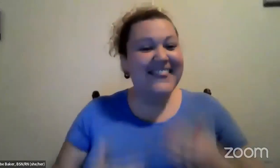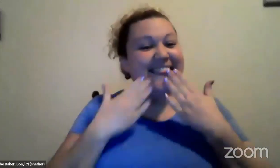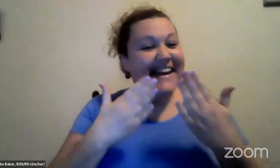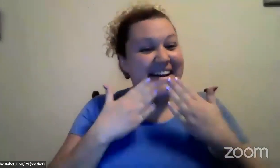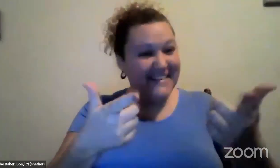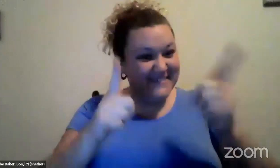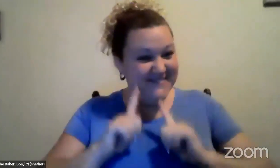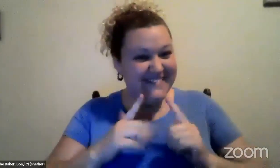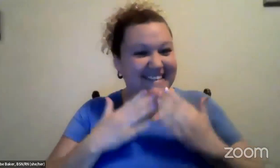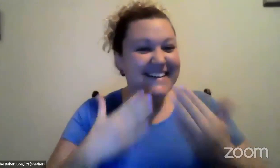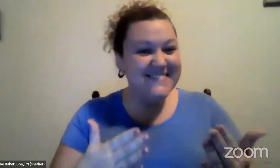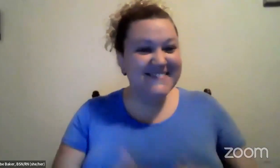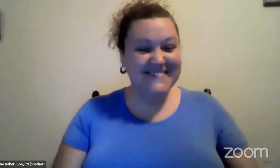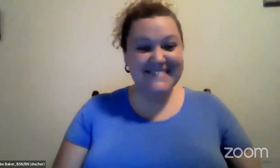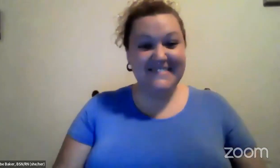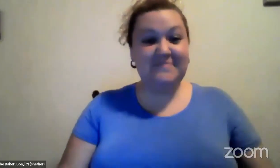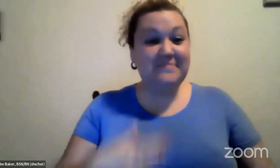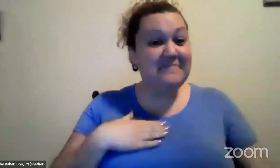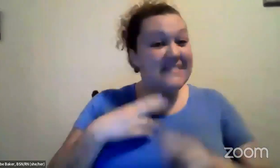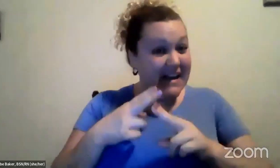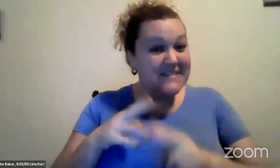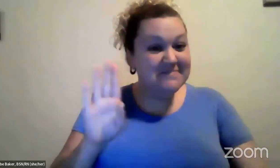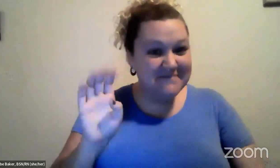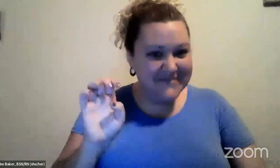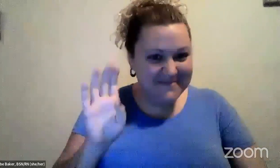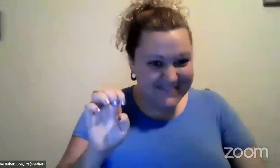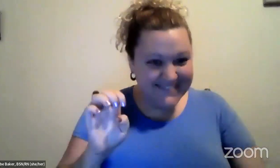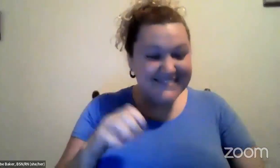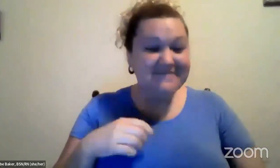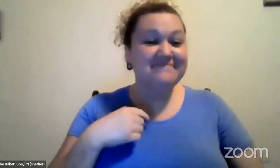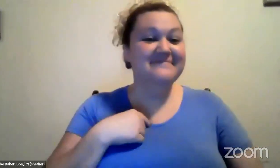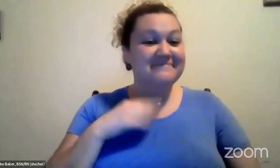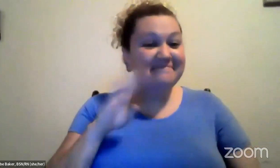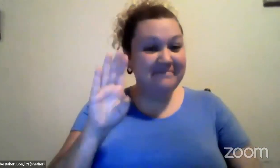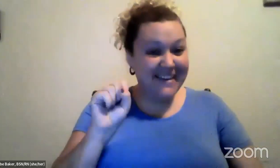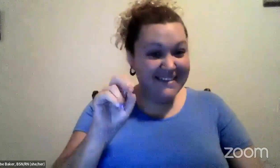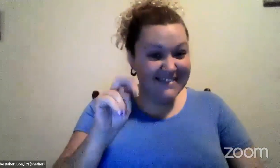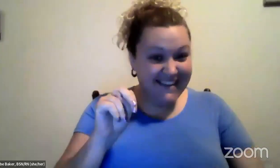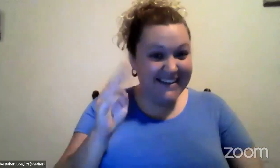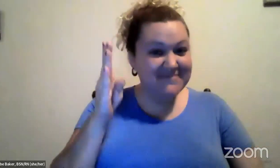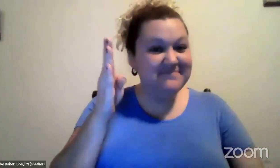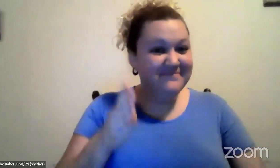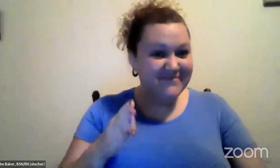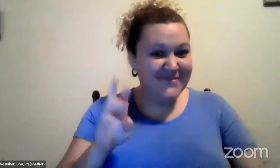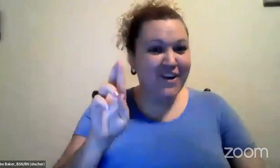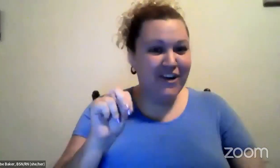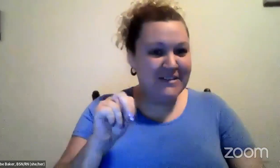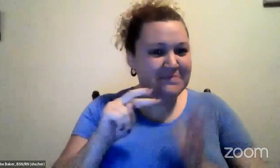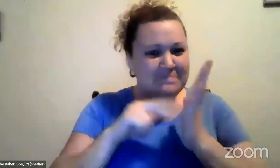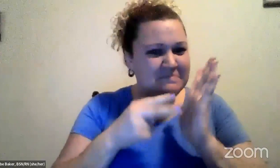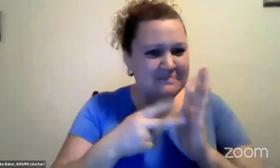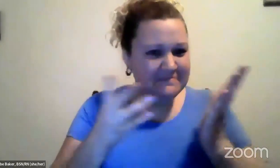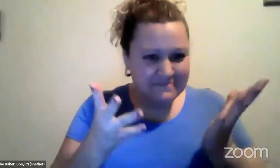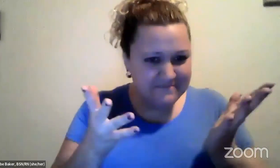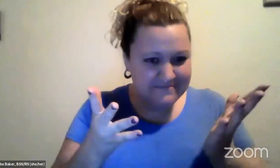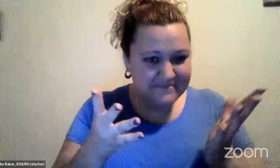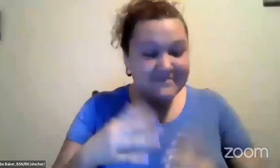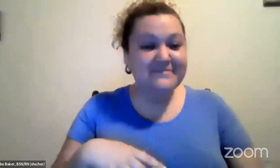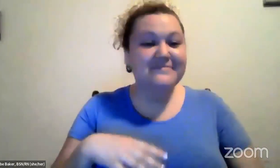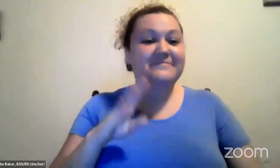Hello. Thank you so much. So I'm BB. I have a Bachelor of